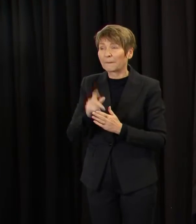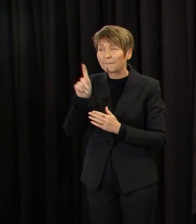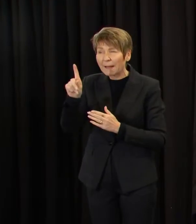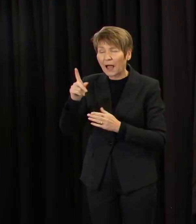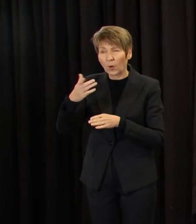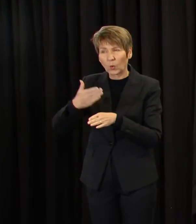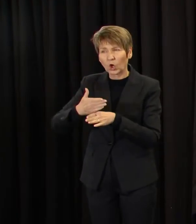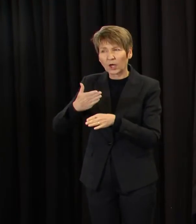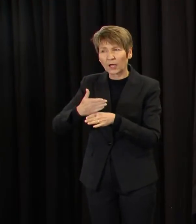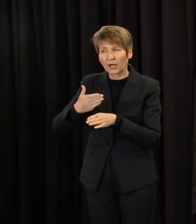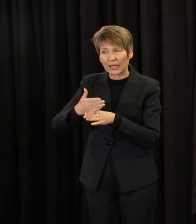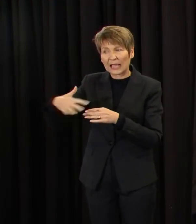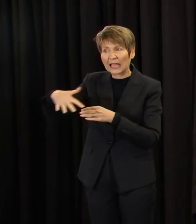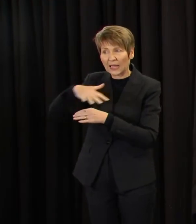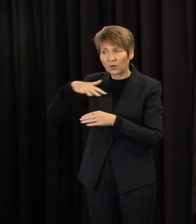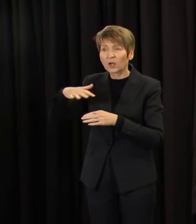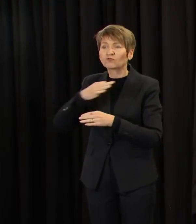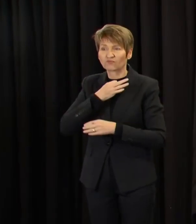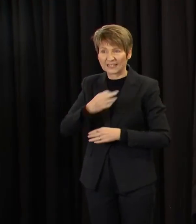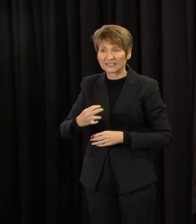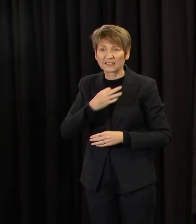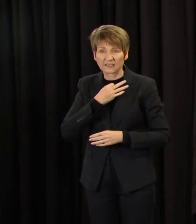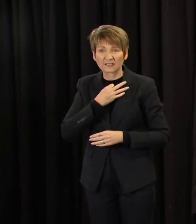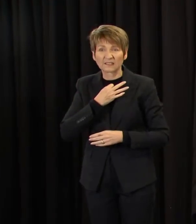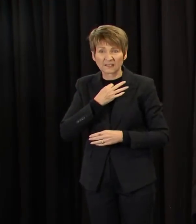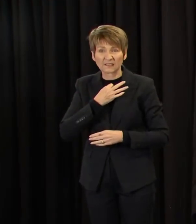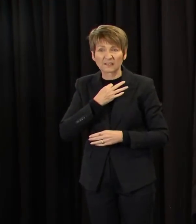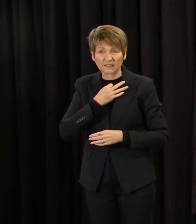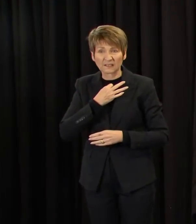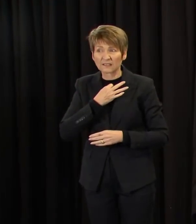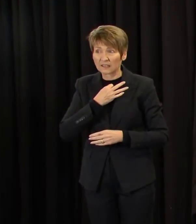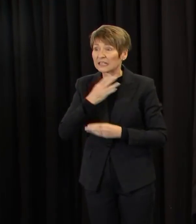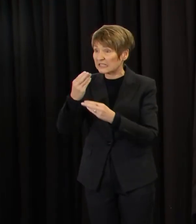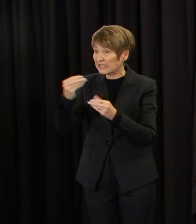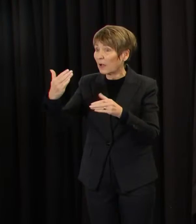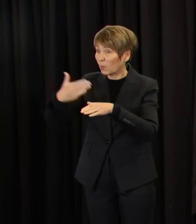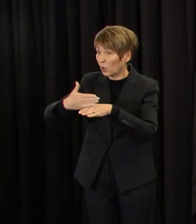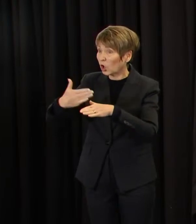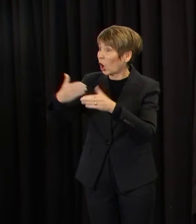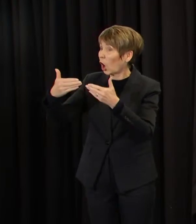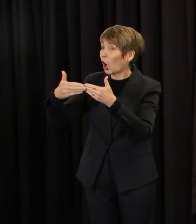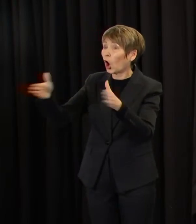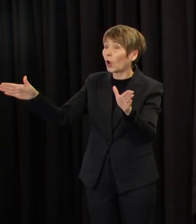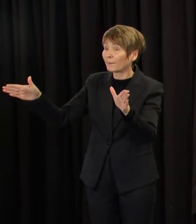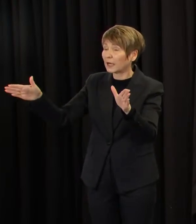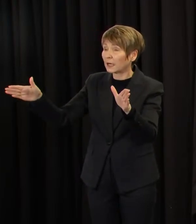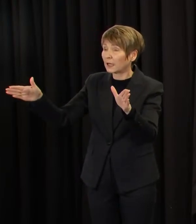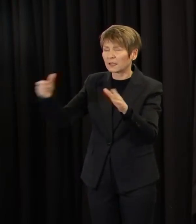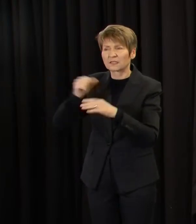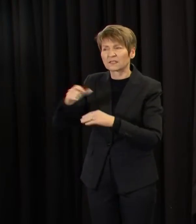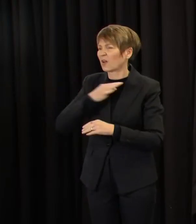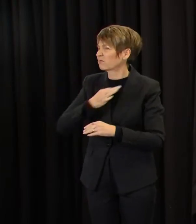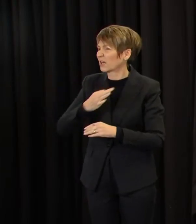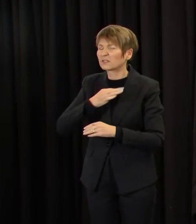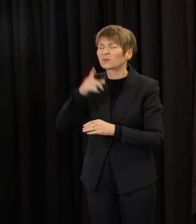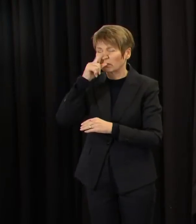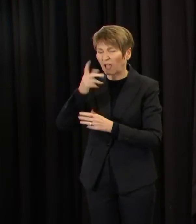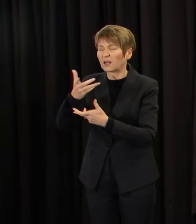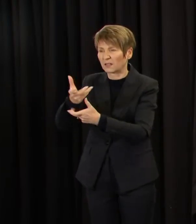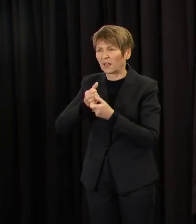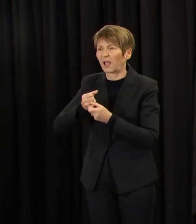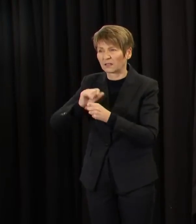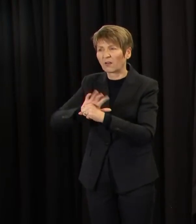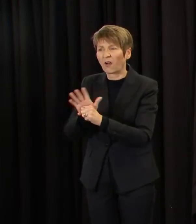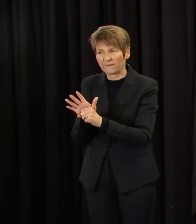important, really high-risk opportunities, particularly for those workplaces that are still open for onward transmission. So that's why we continue to encourage employers,